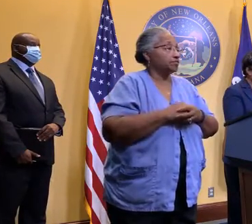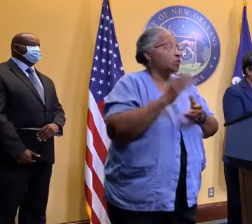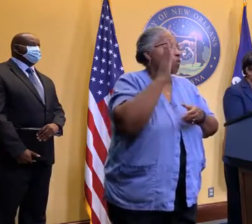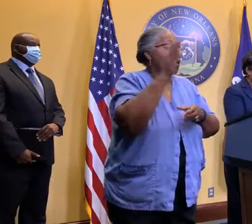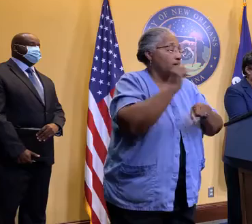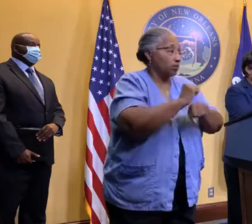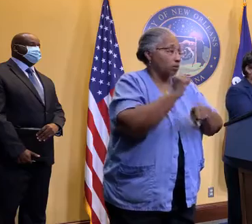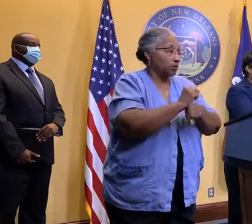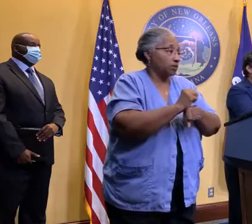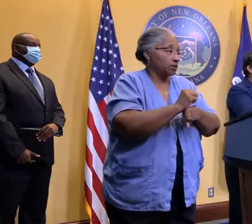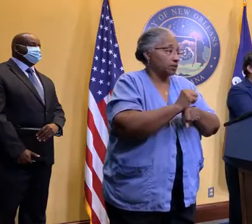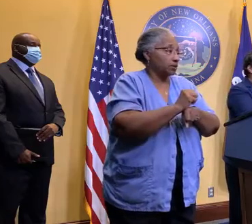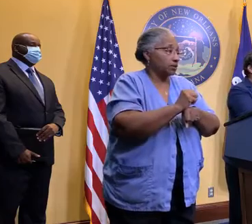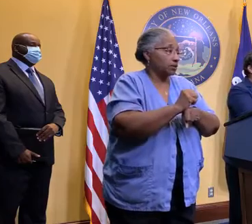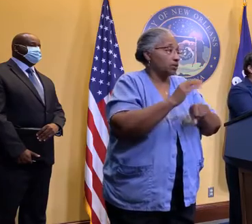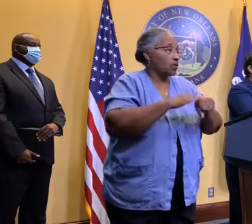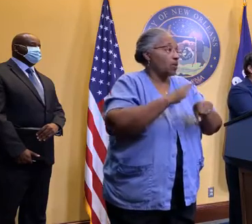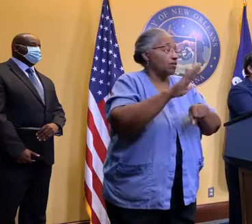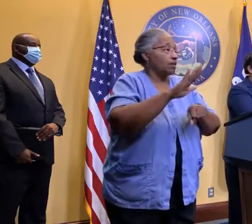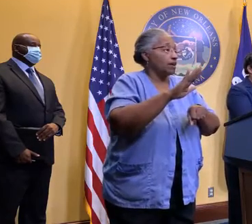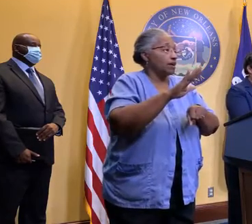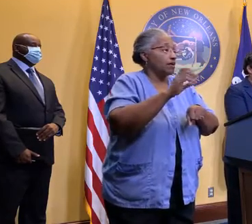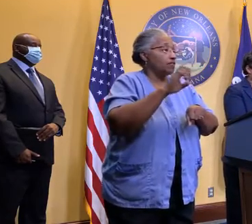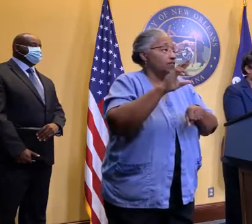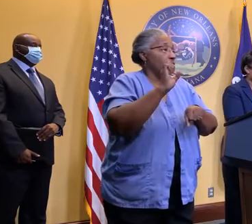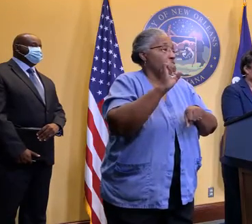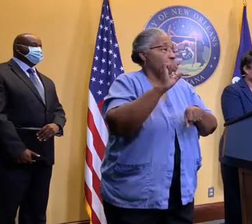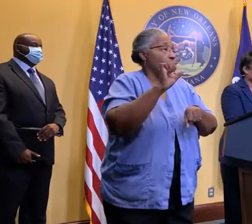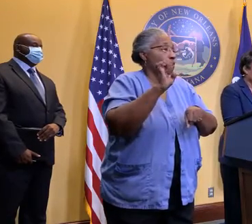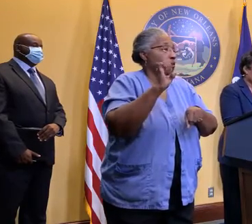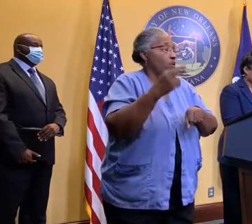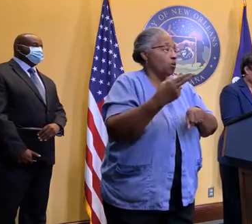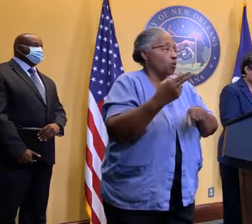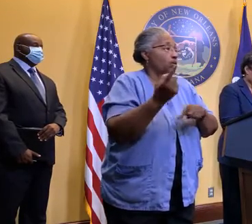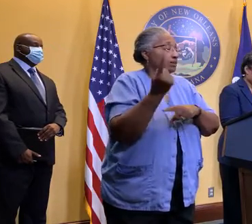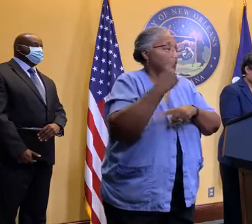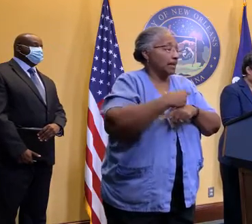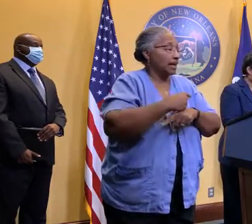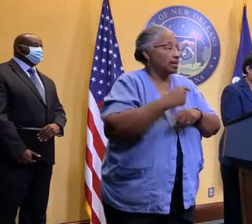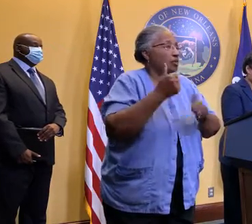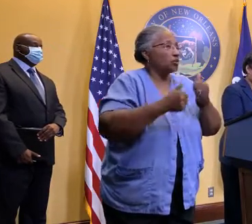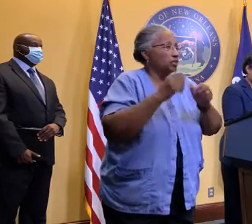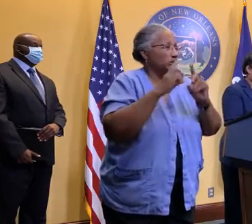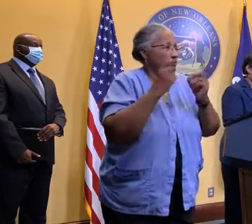will work on their furlough day. And what kind of departments does that cover?